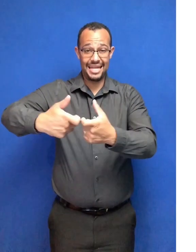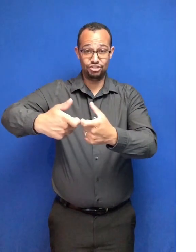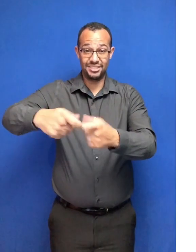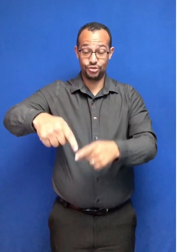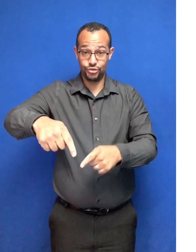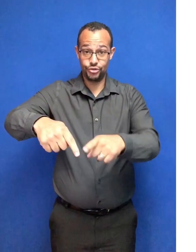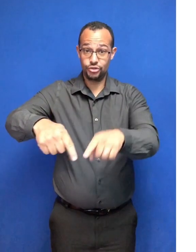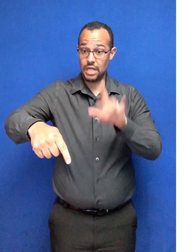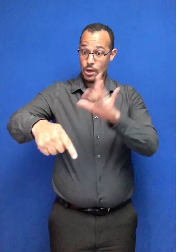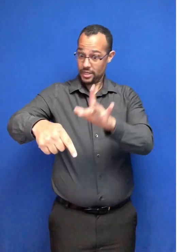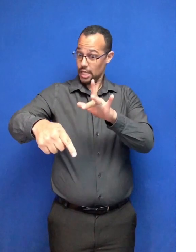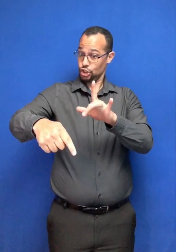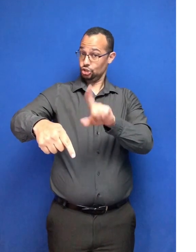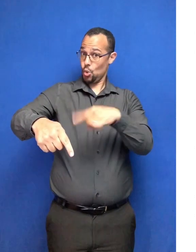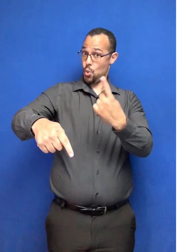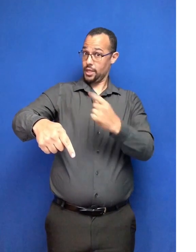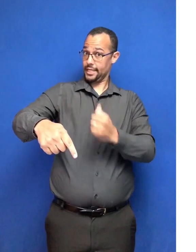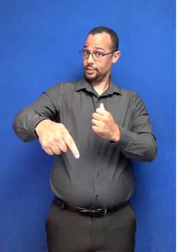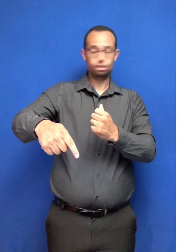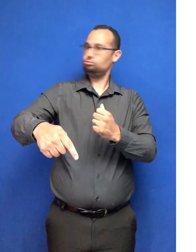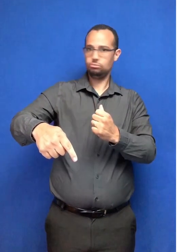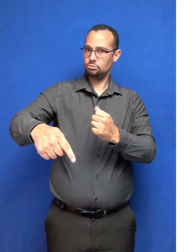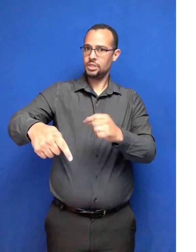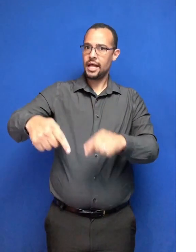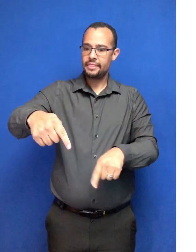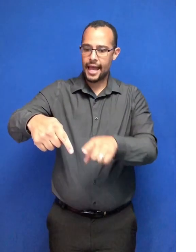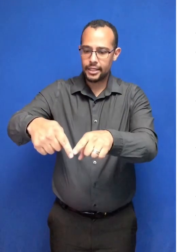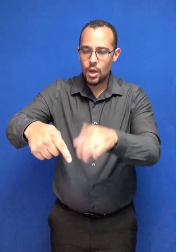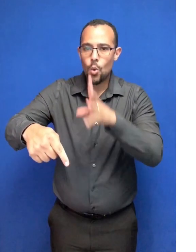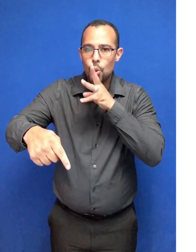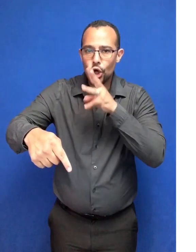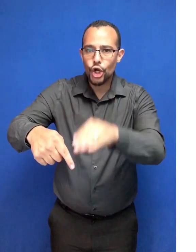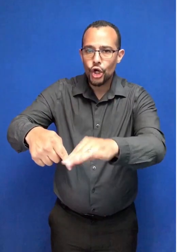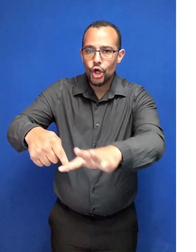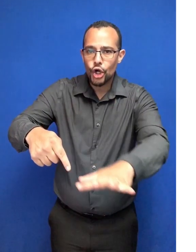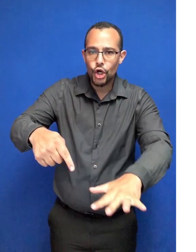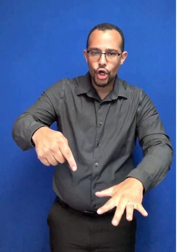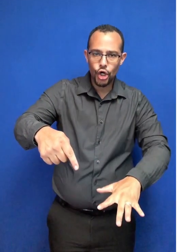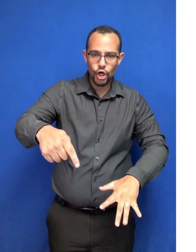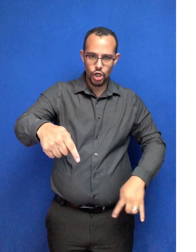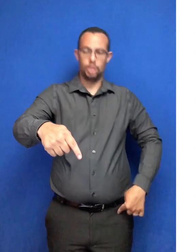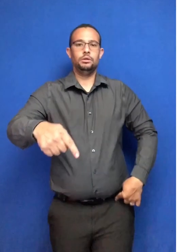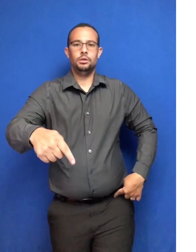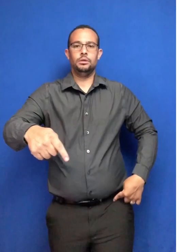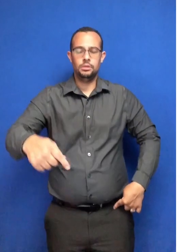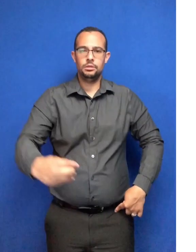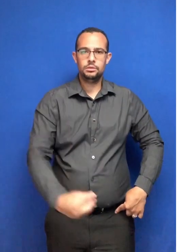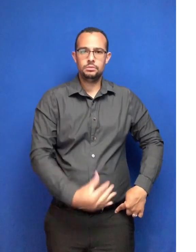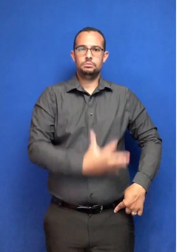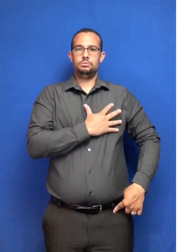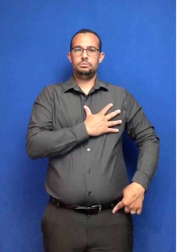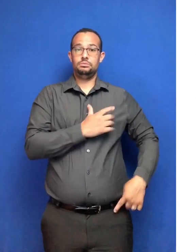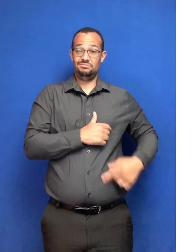is in the water and you touch that water, the electrical current can go through the water